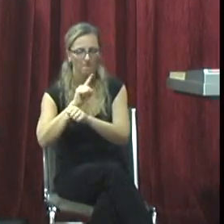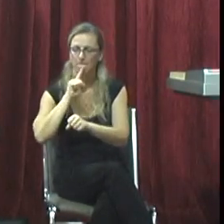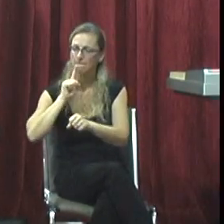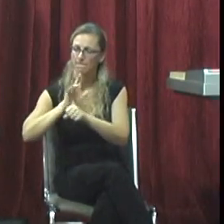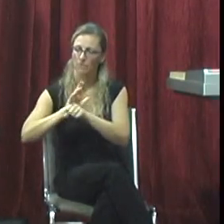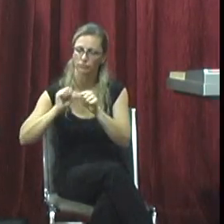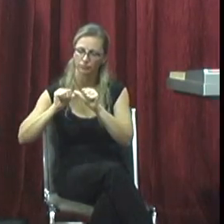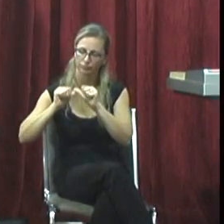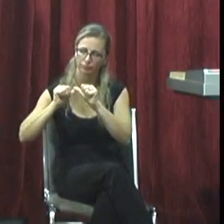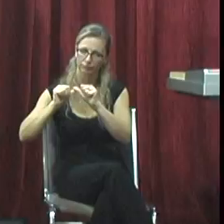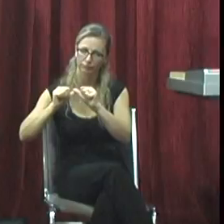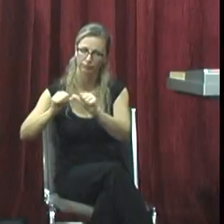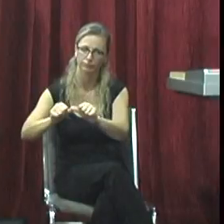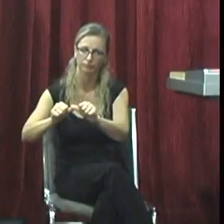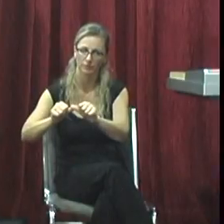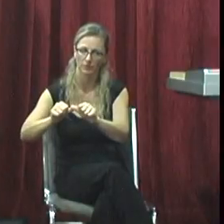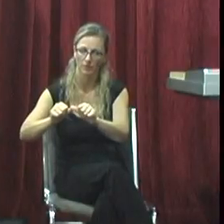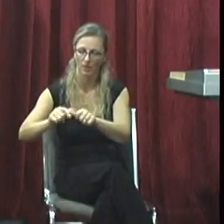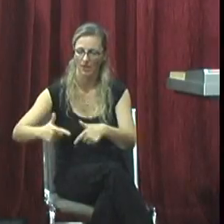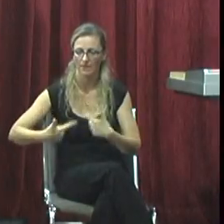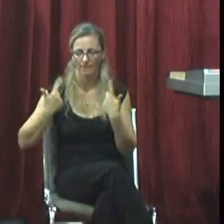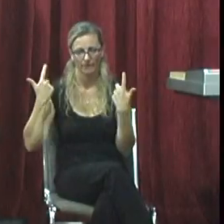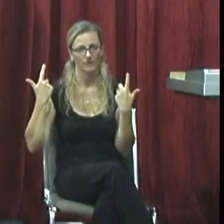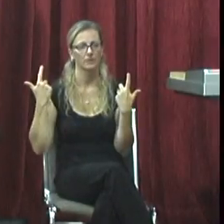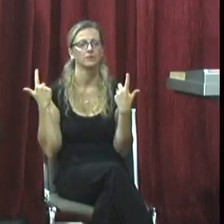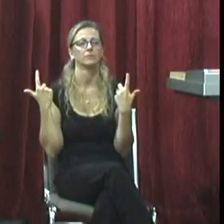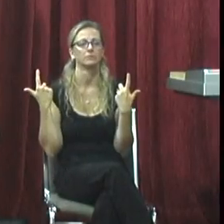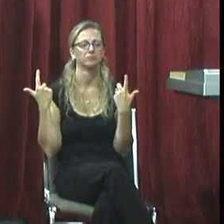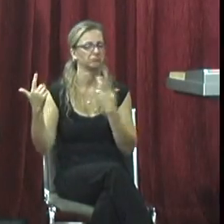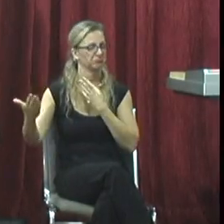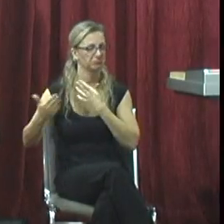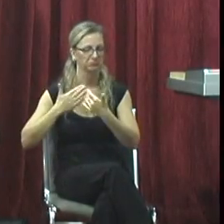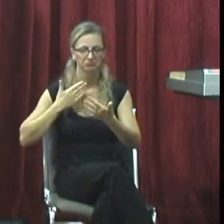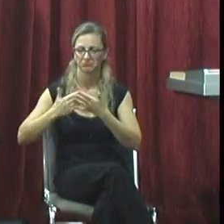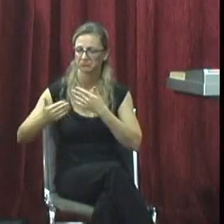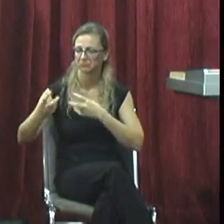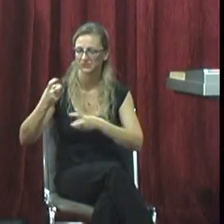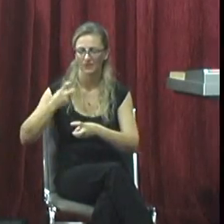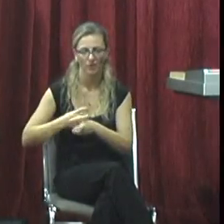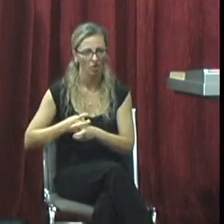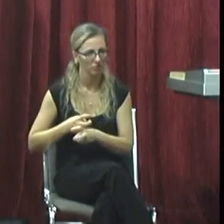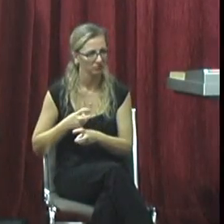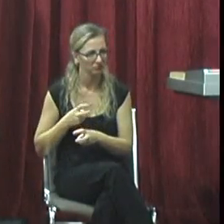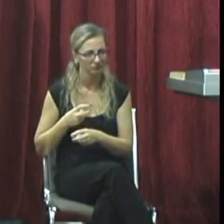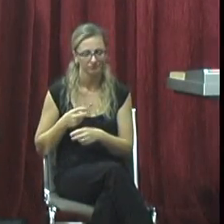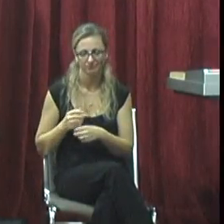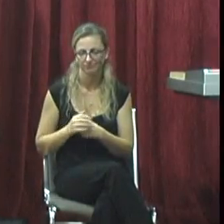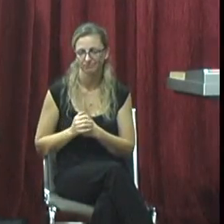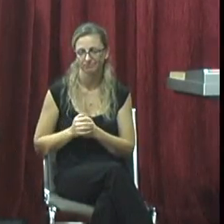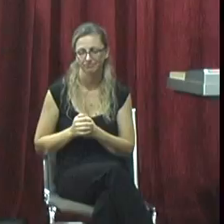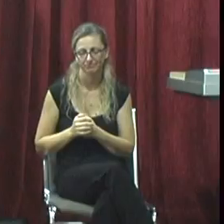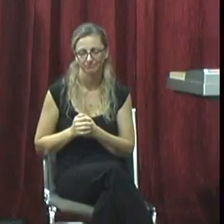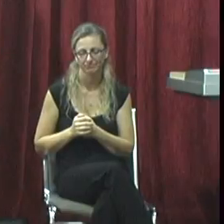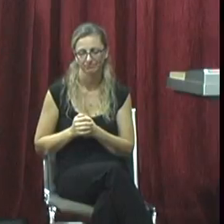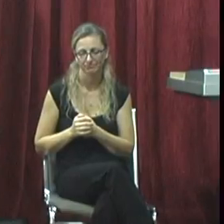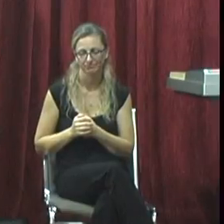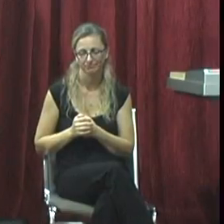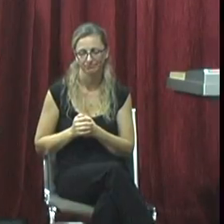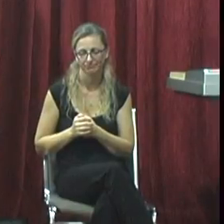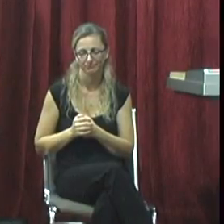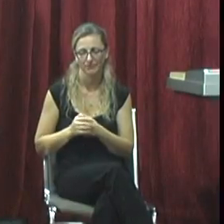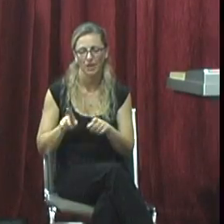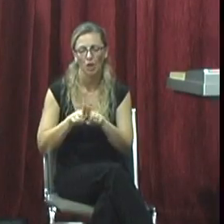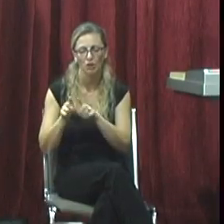committed to serving his master for life, no matter how difficult that service became, and